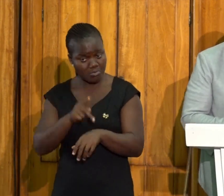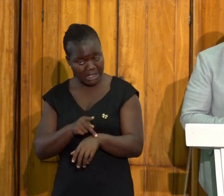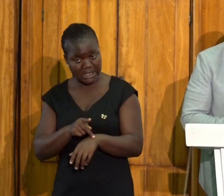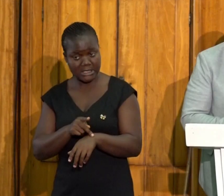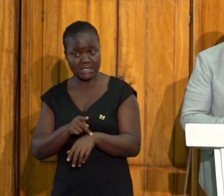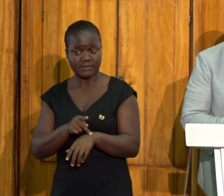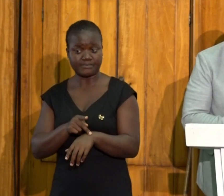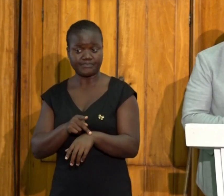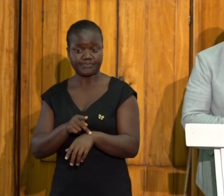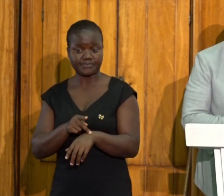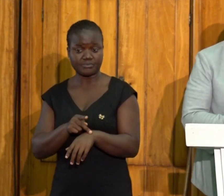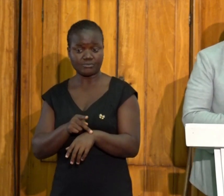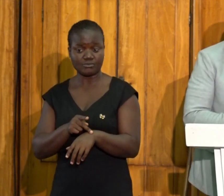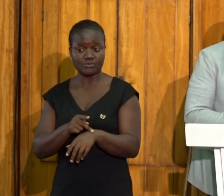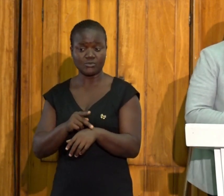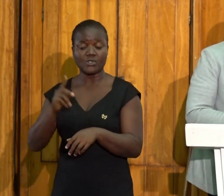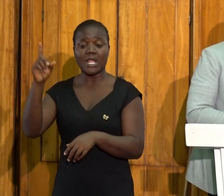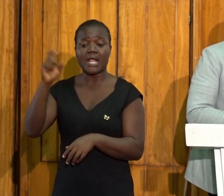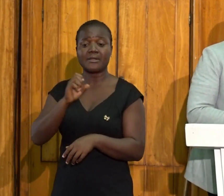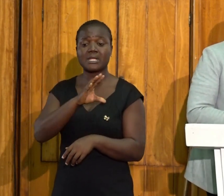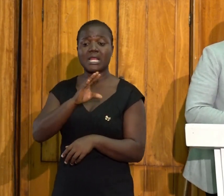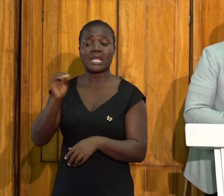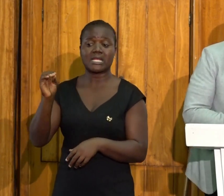the LAN group were 186, giving us a